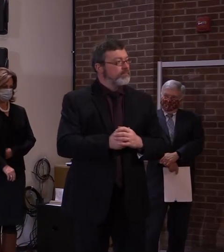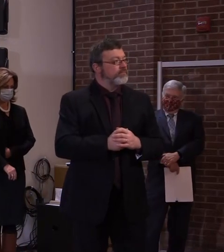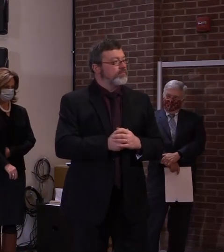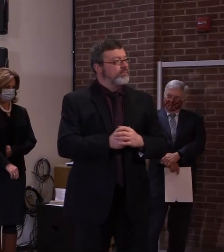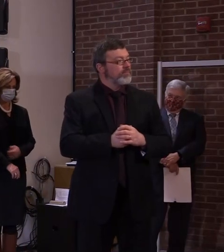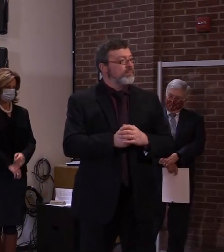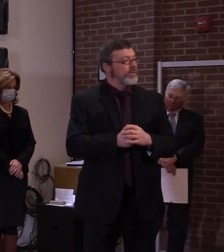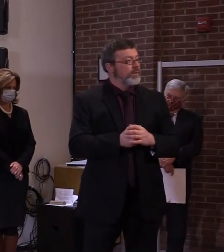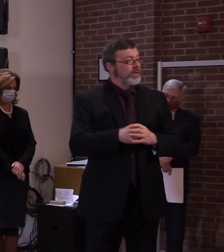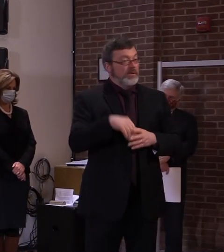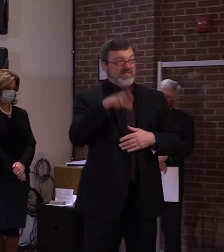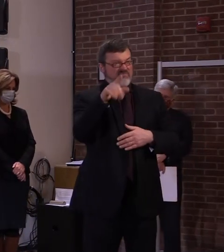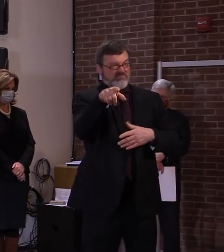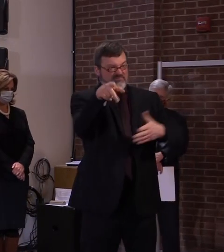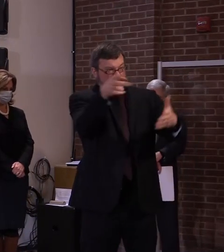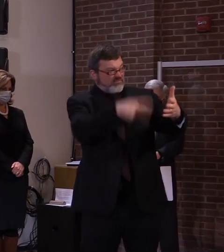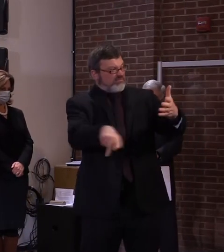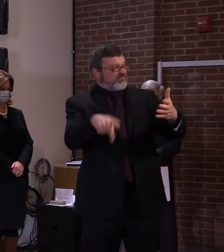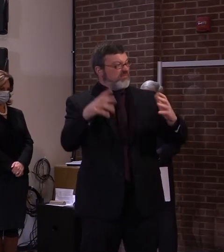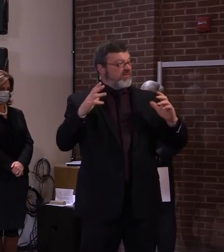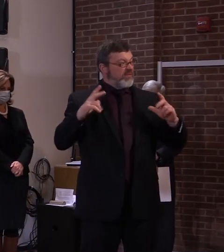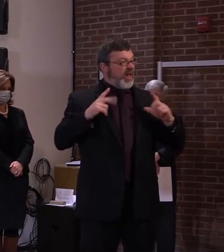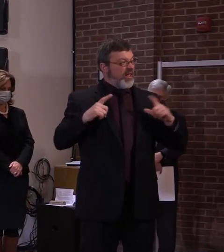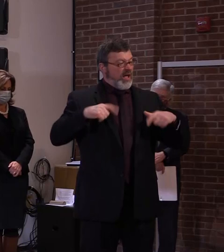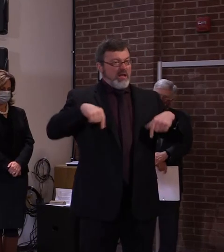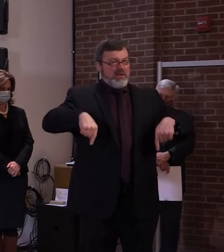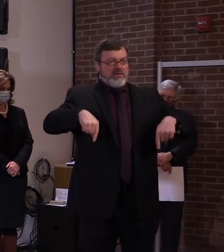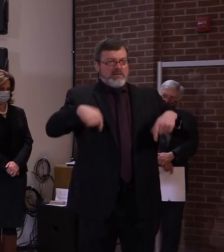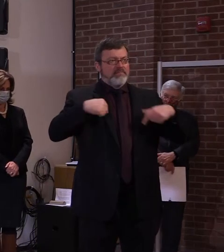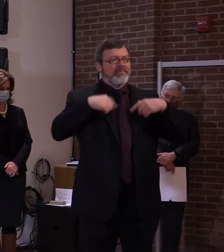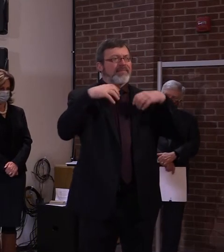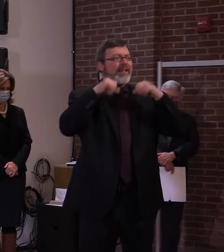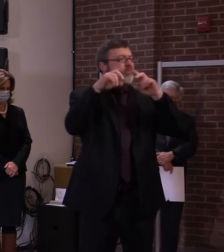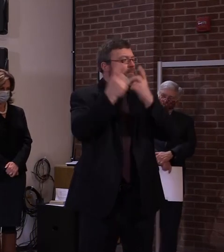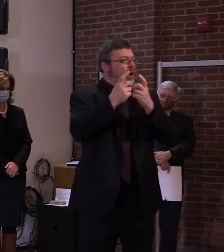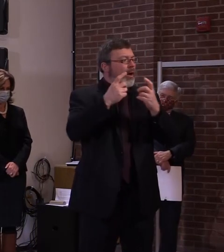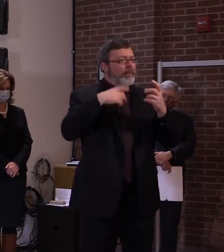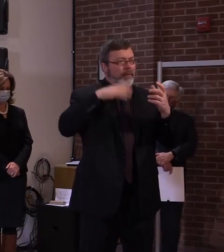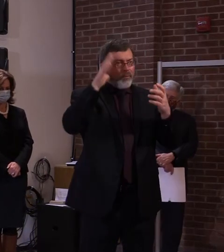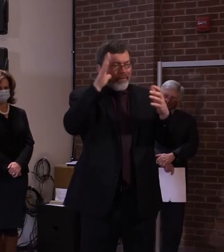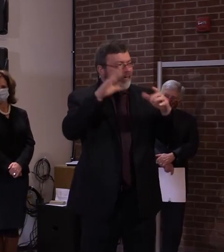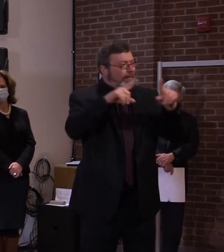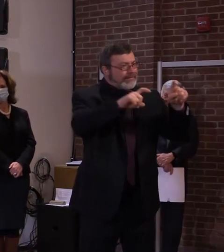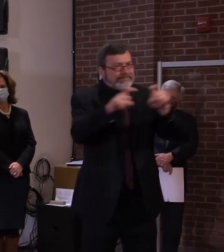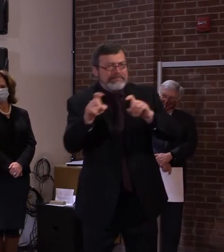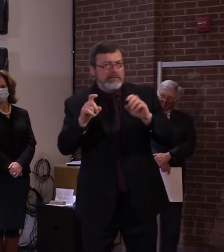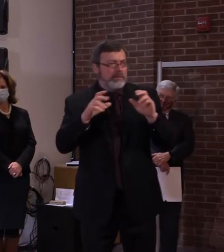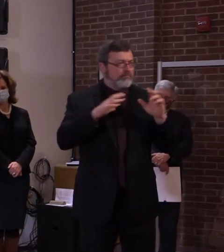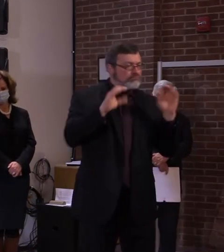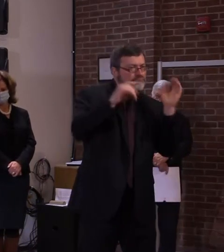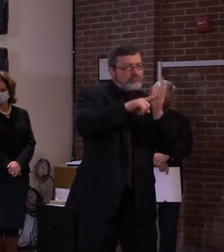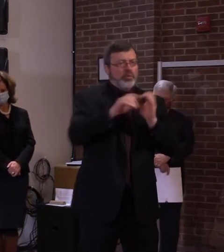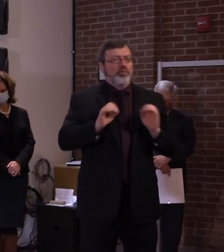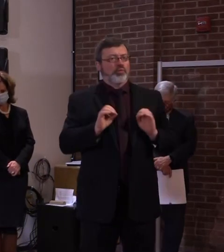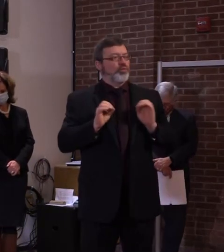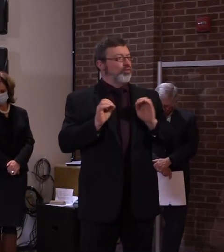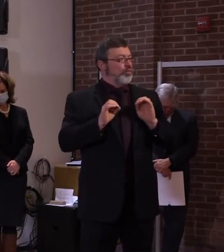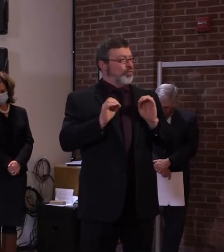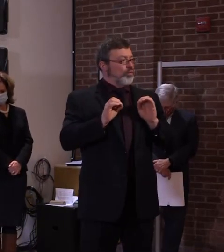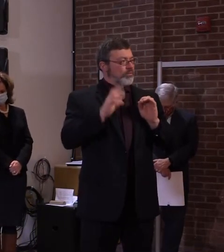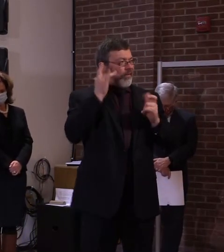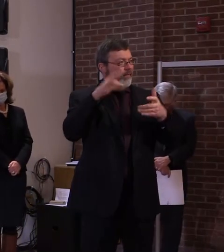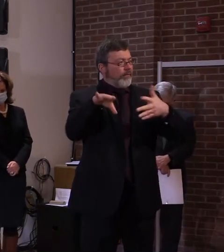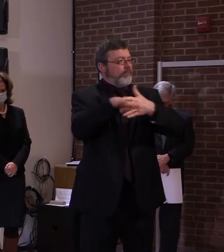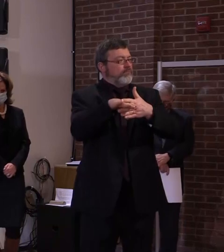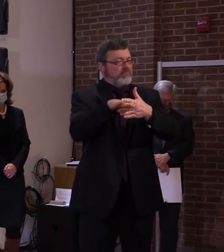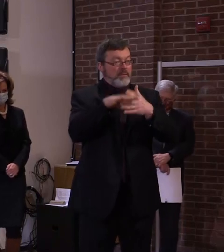period, the health department will not be advising schools of positive cases, and the schools will not need to develop line lists of close contacts